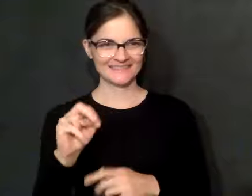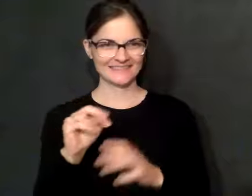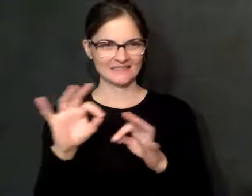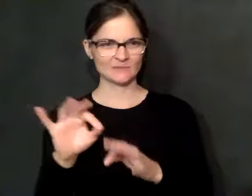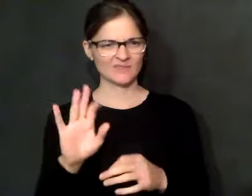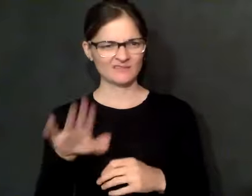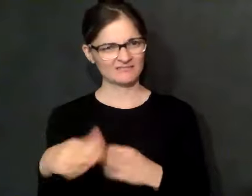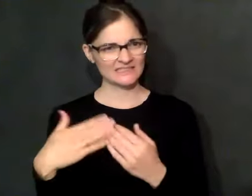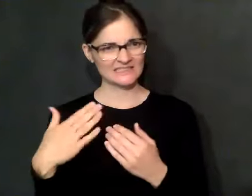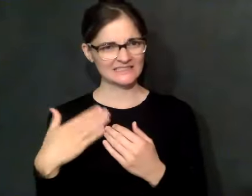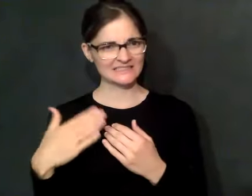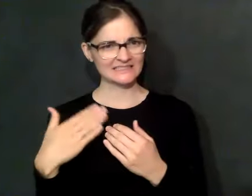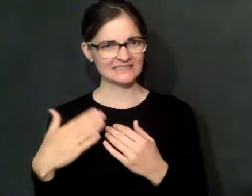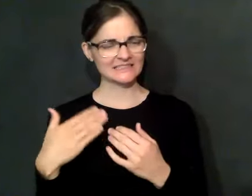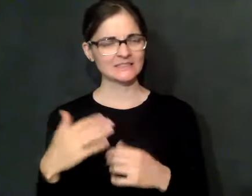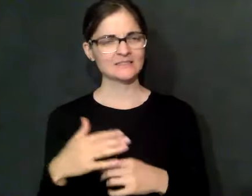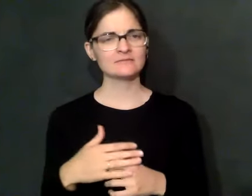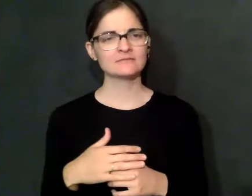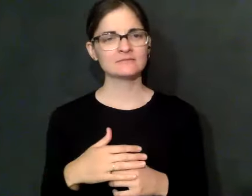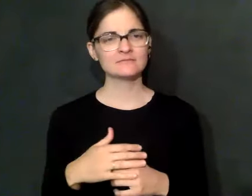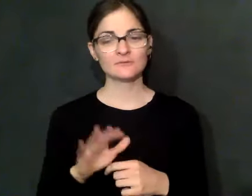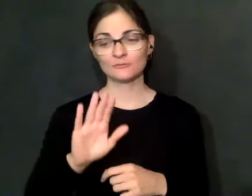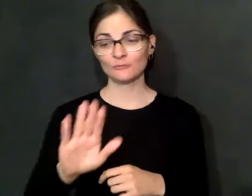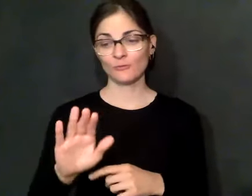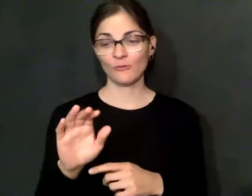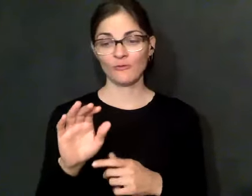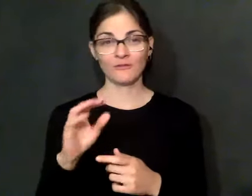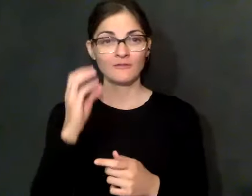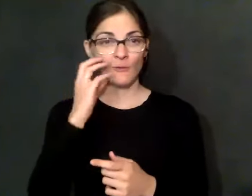You can chat privately or you can chat with everybody.